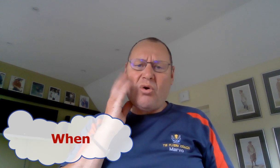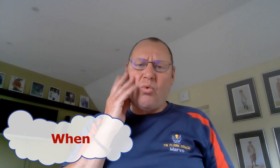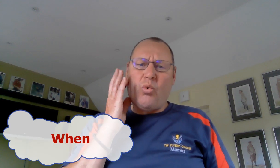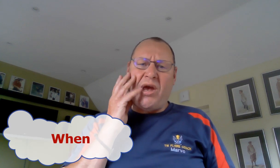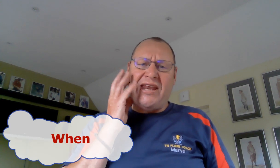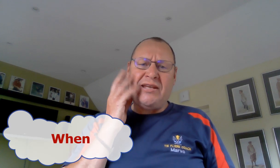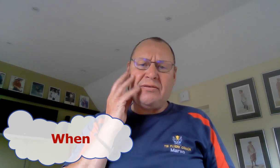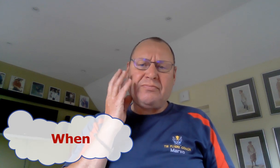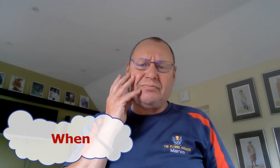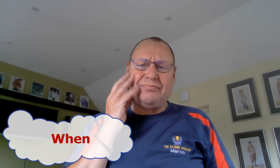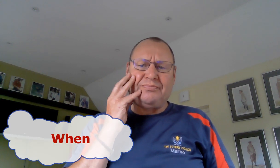When?